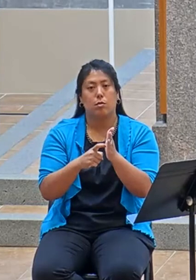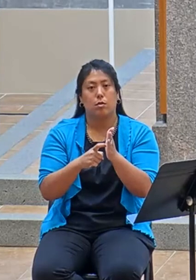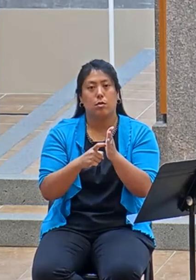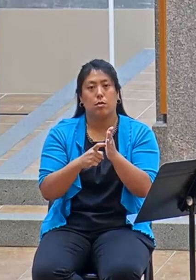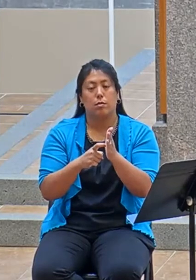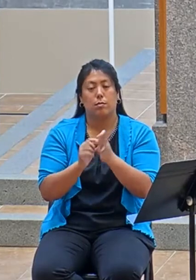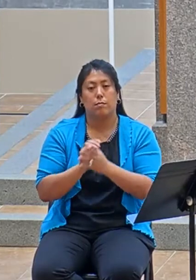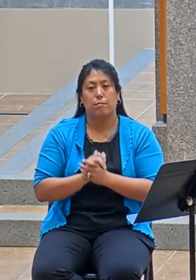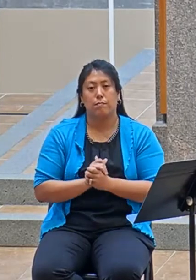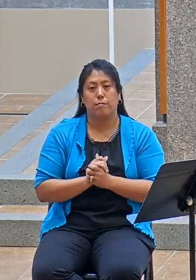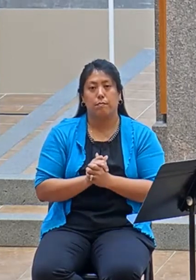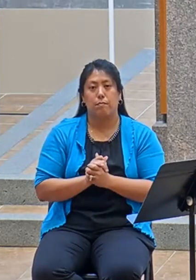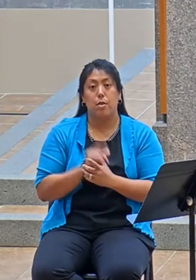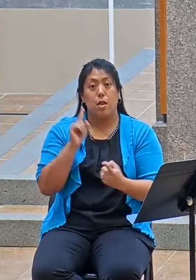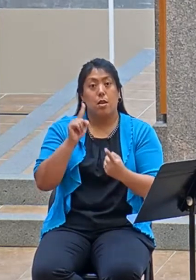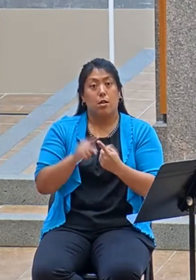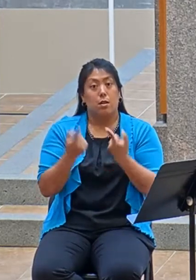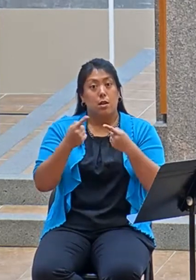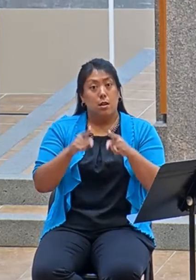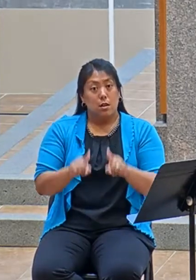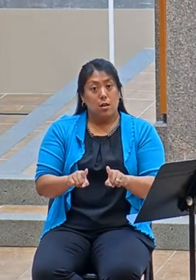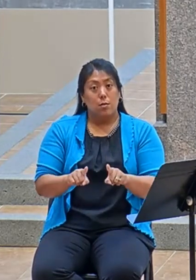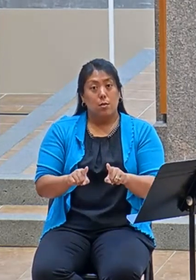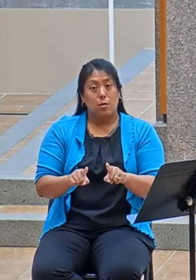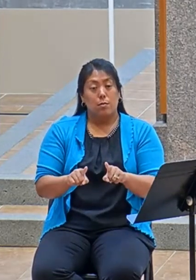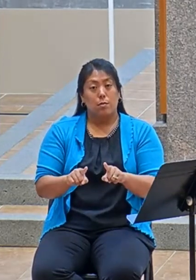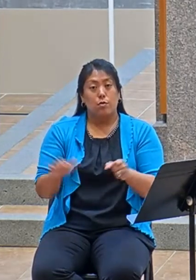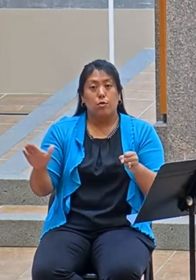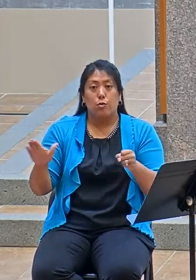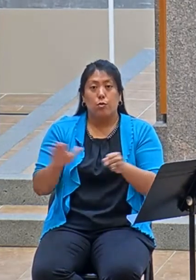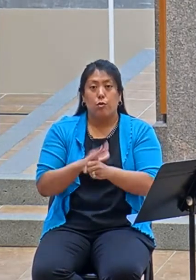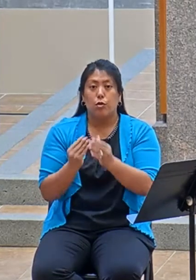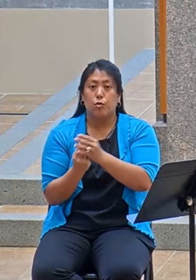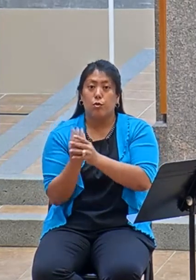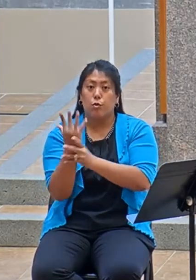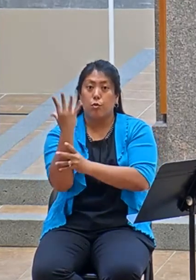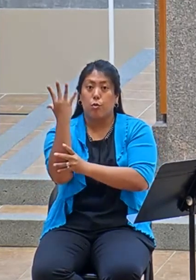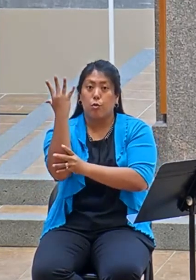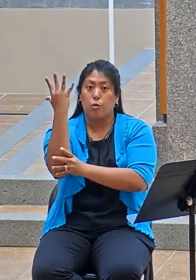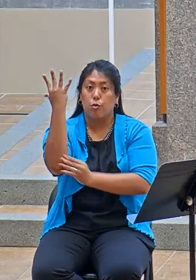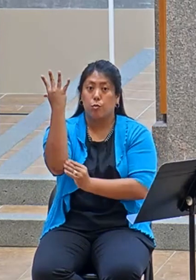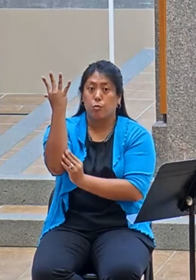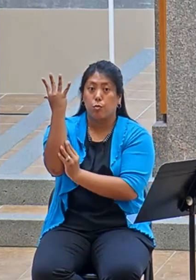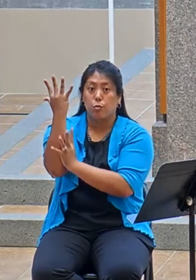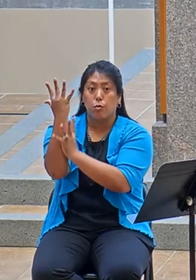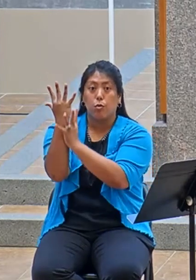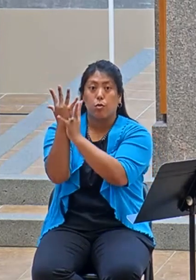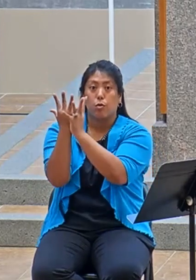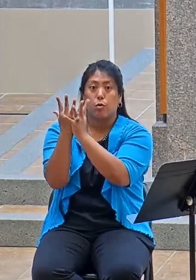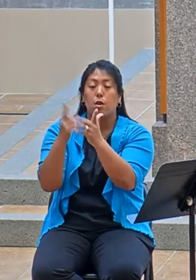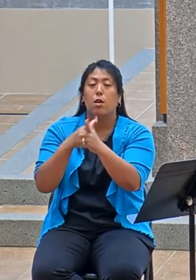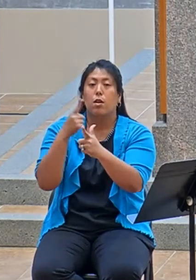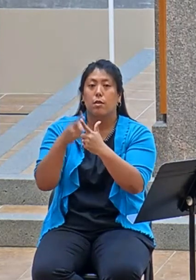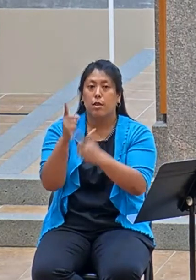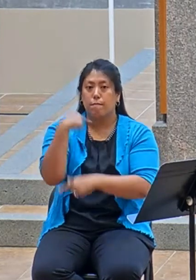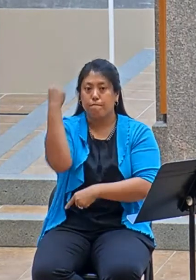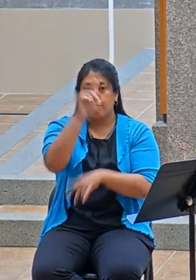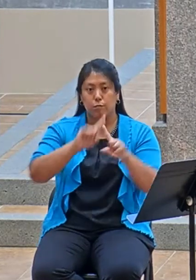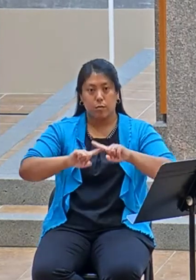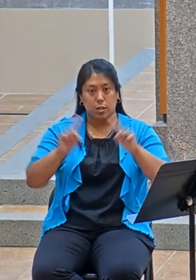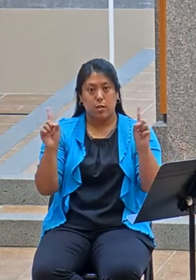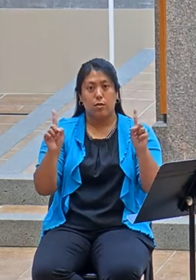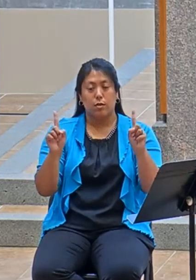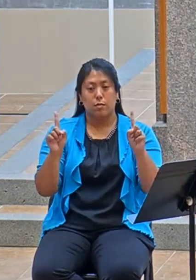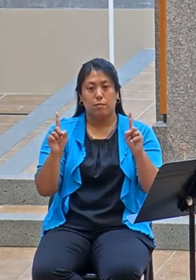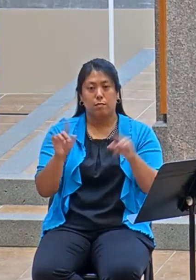wheat until the wheat starts to bear fruit. It's kind of like the times around